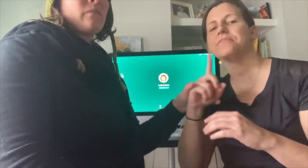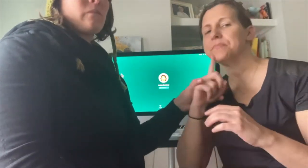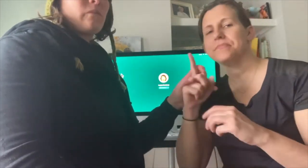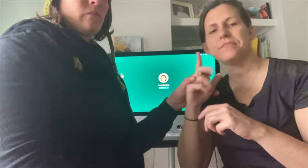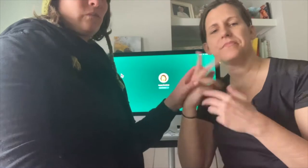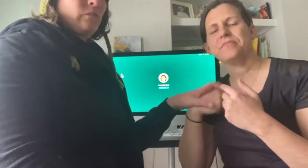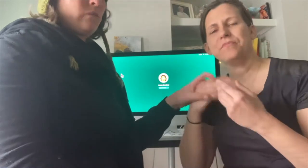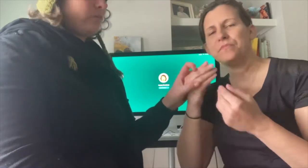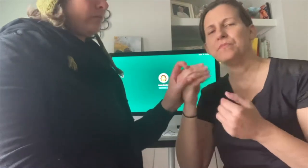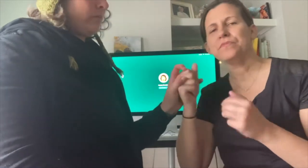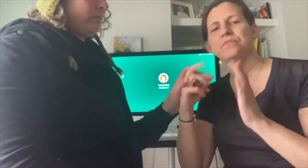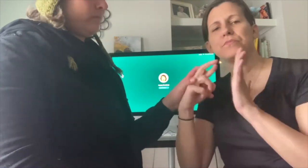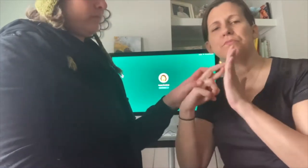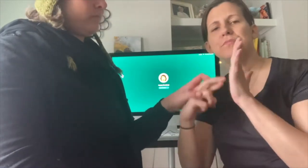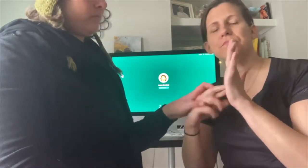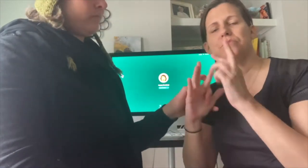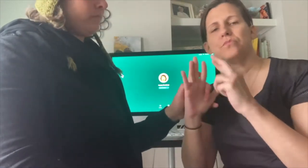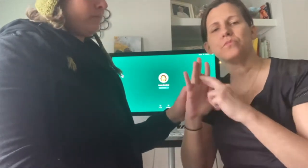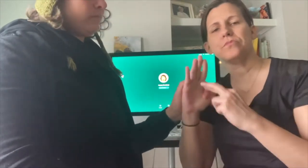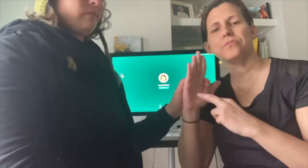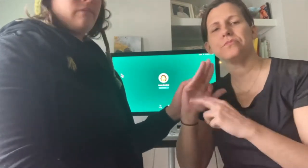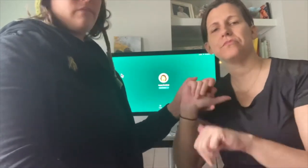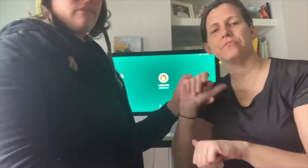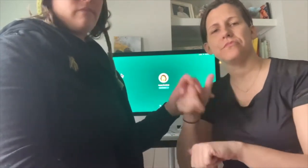is an established rule for their production.